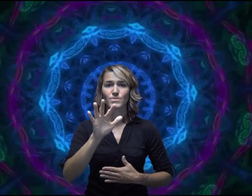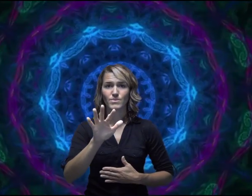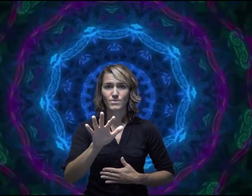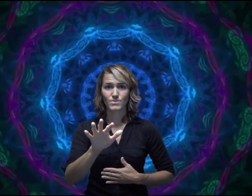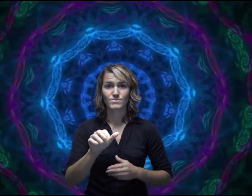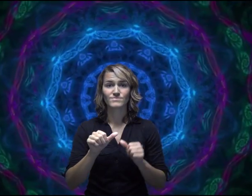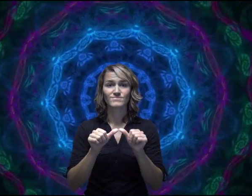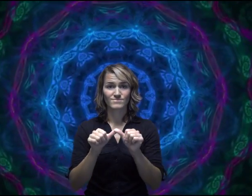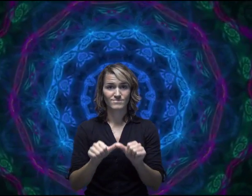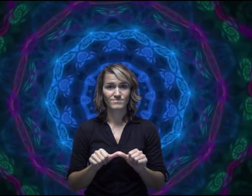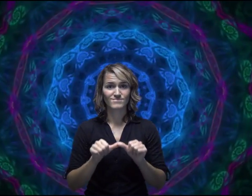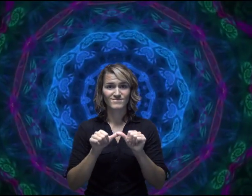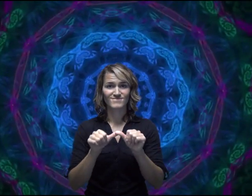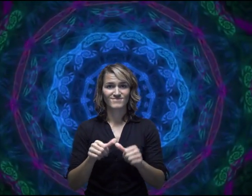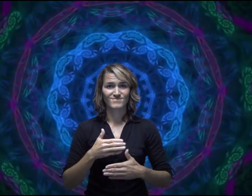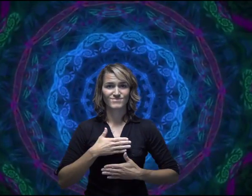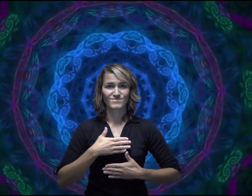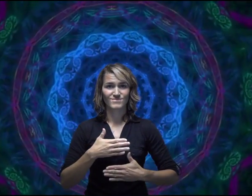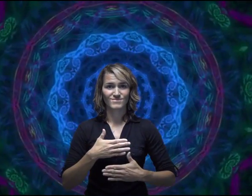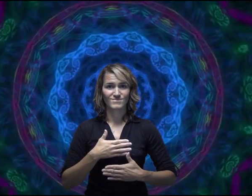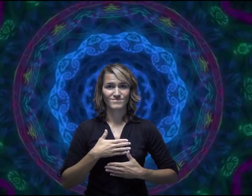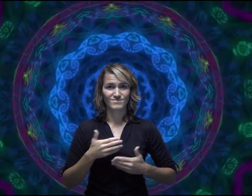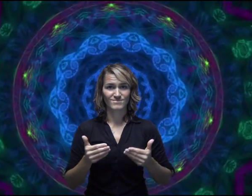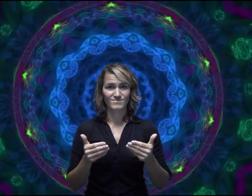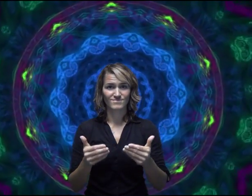exhale. Continue breathing.